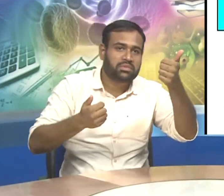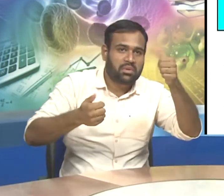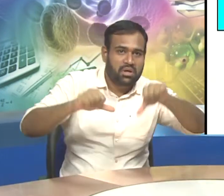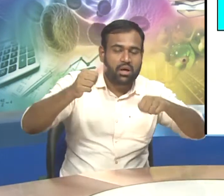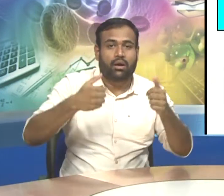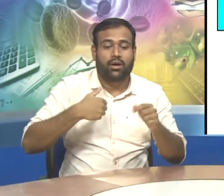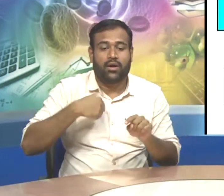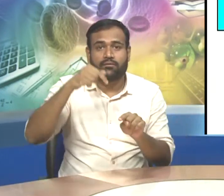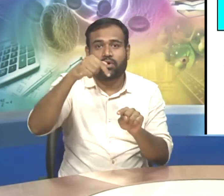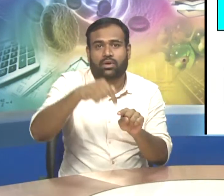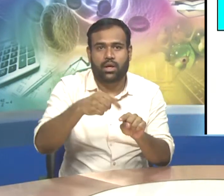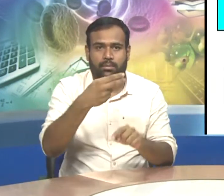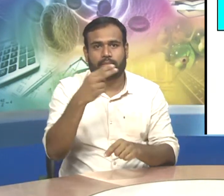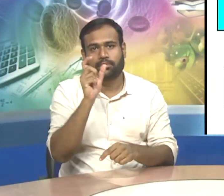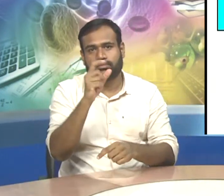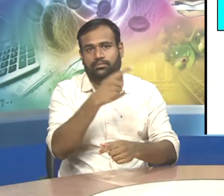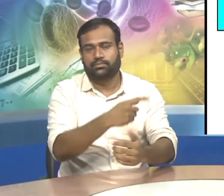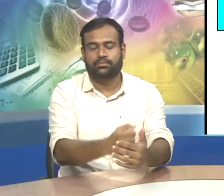that problem of equal